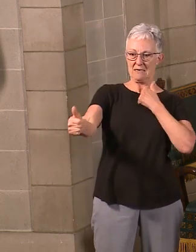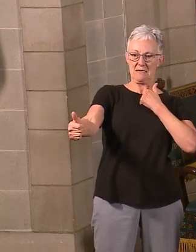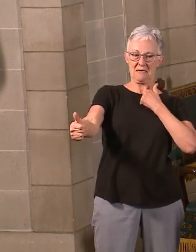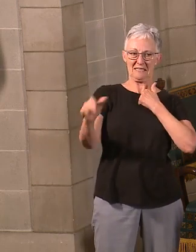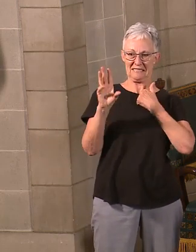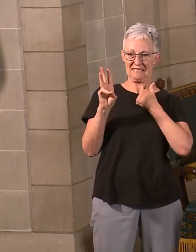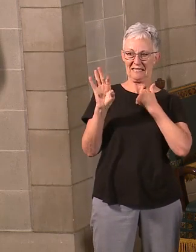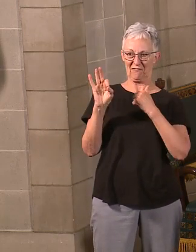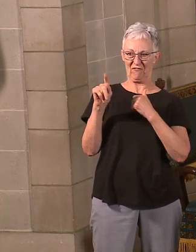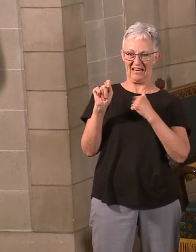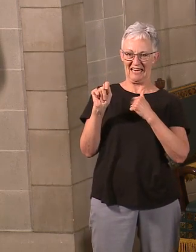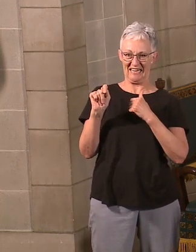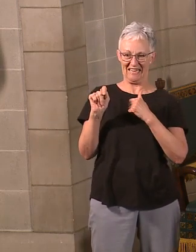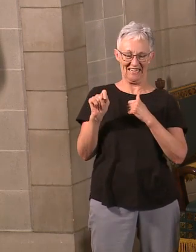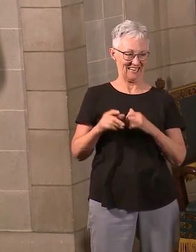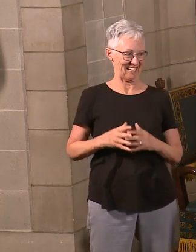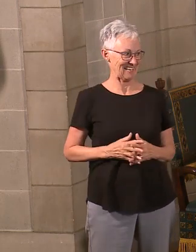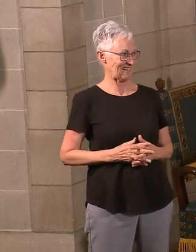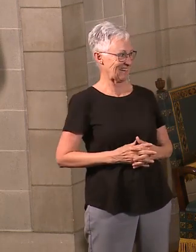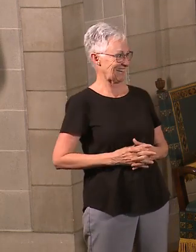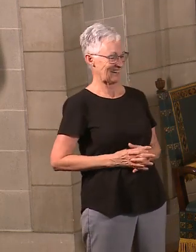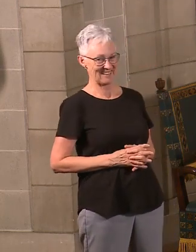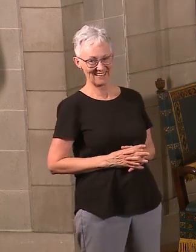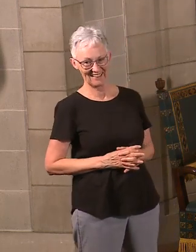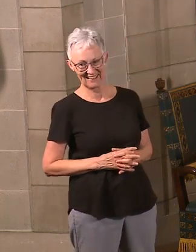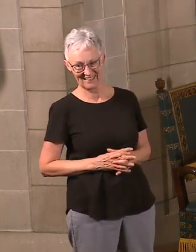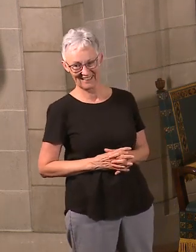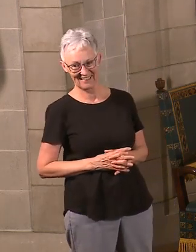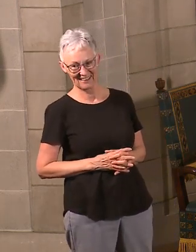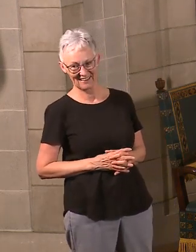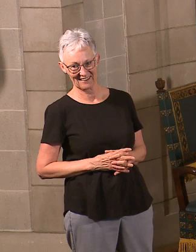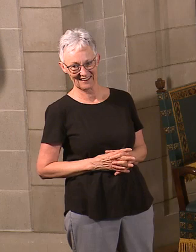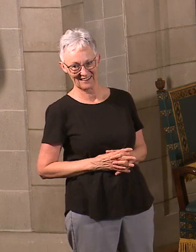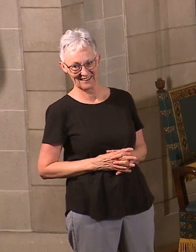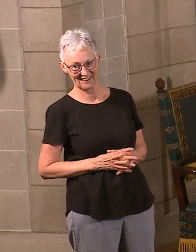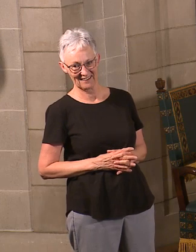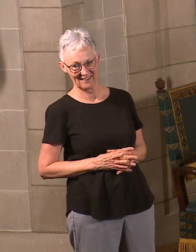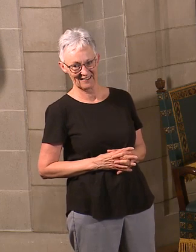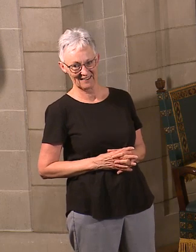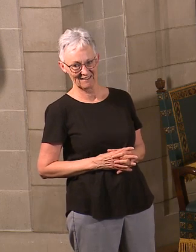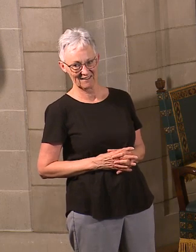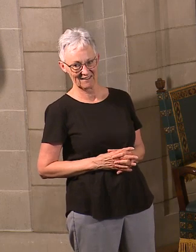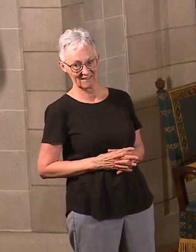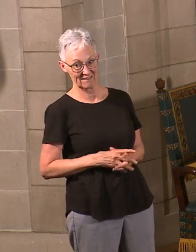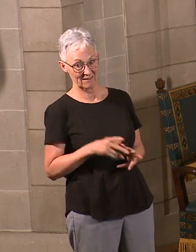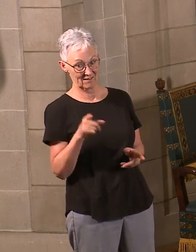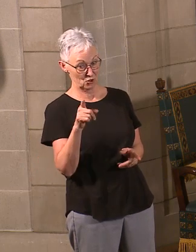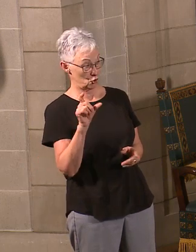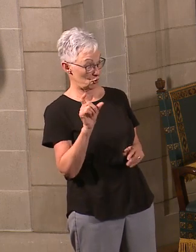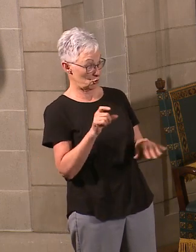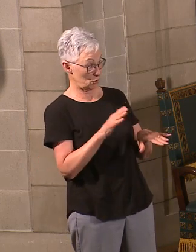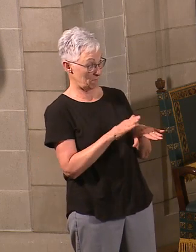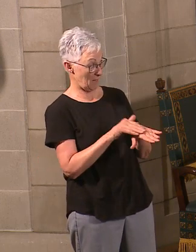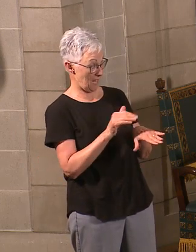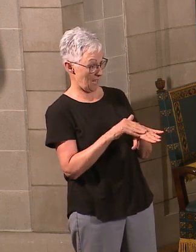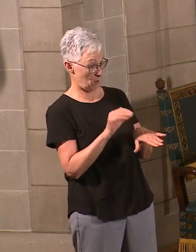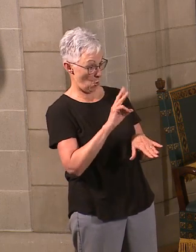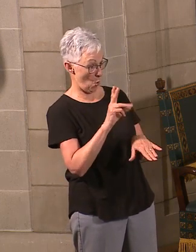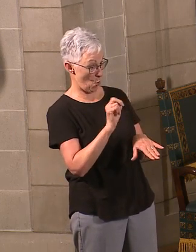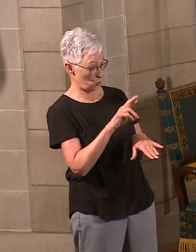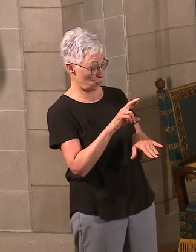As a follow-up to that statement, along those lines, should pet owners be concerned about their animals showing